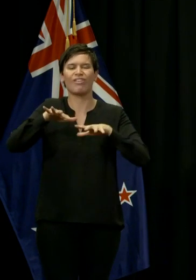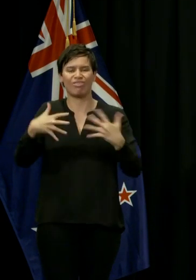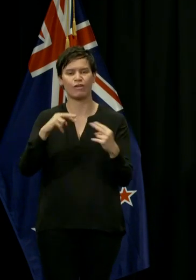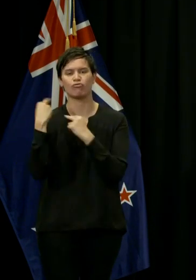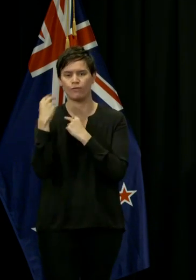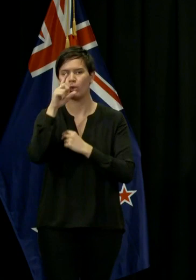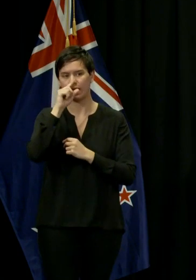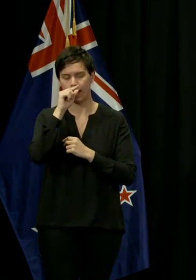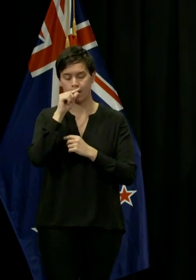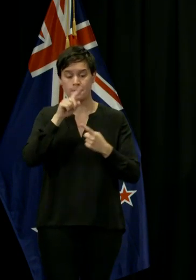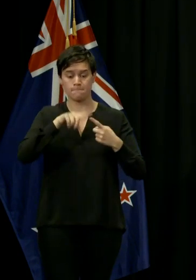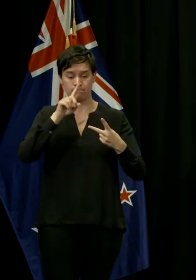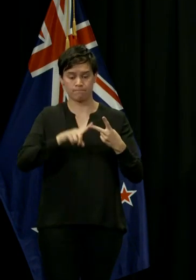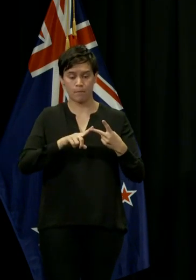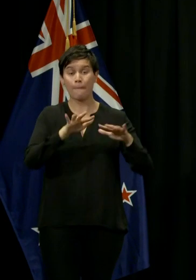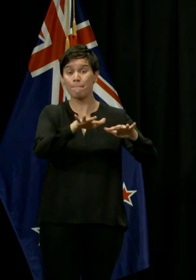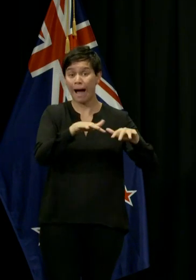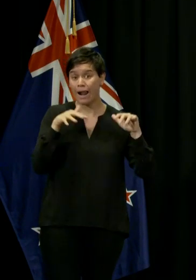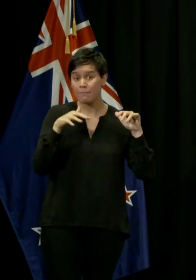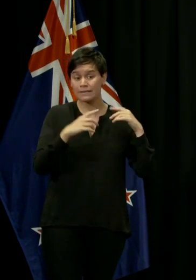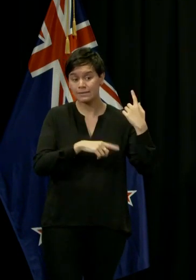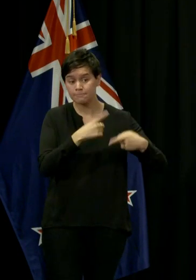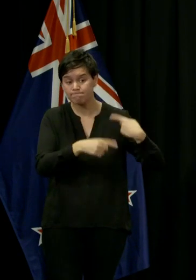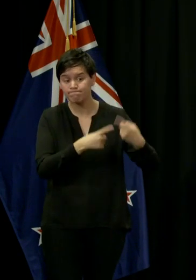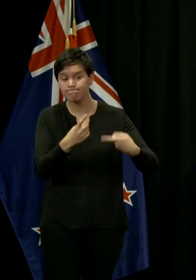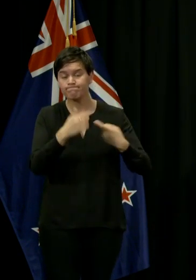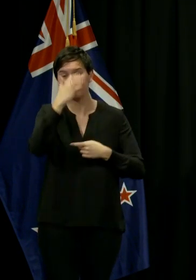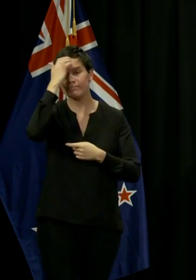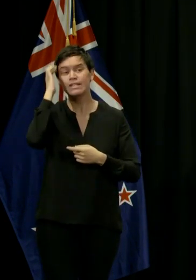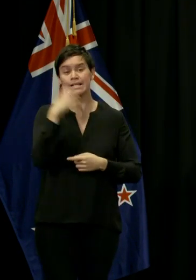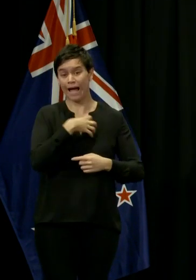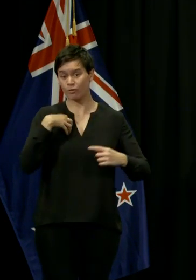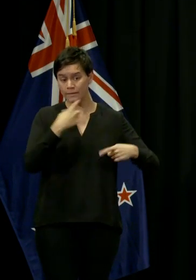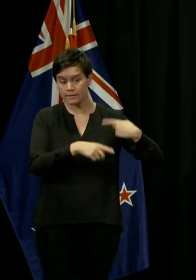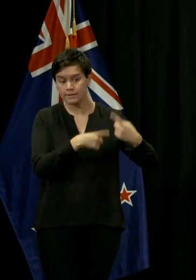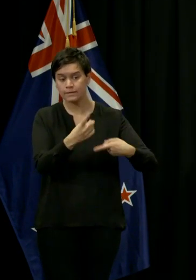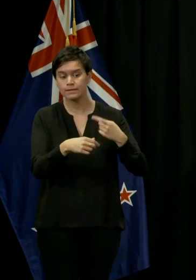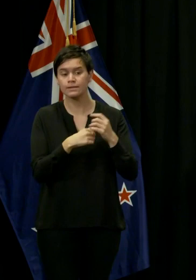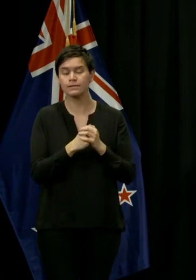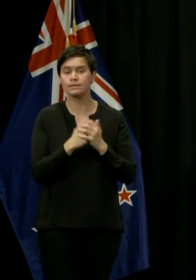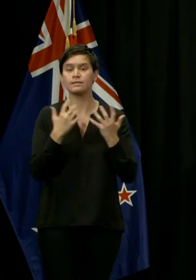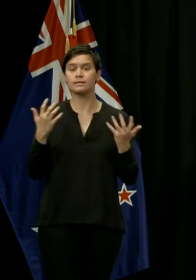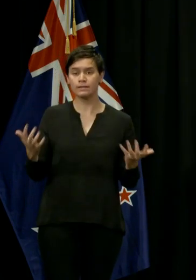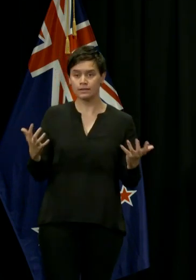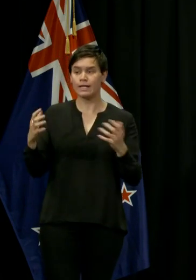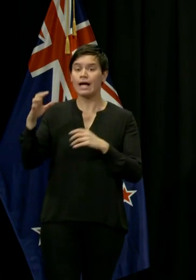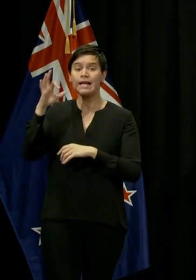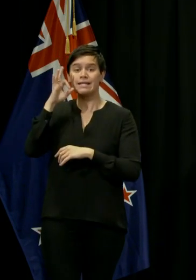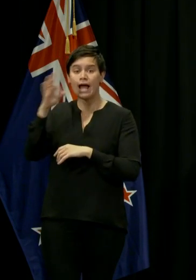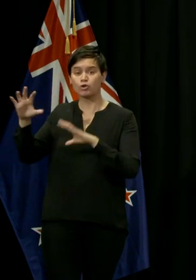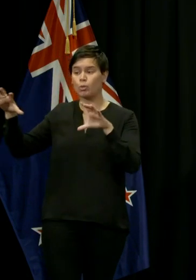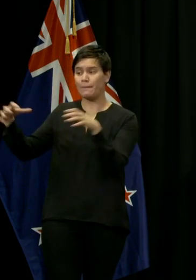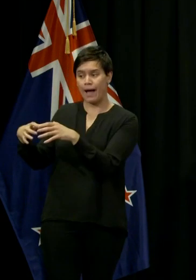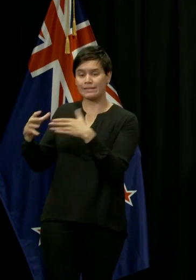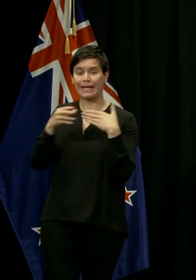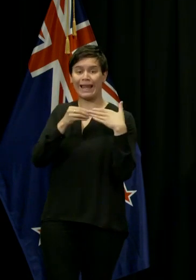For Parliament, before I came down, I had a very brief conversation with the Leader of the Opposition. I conveyed to him the decisions